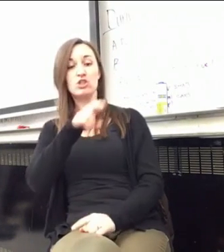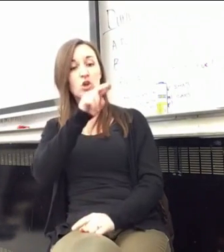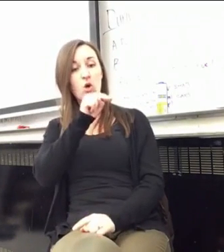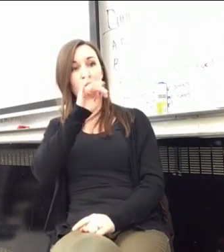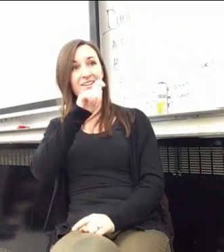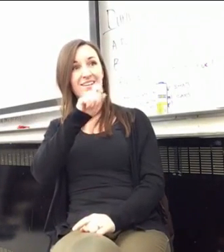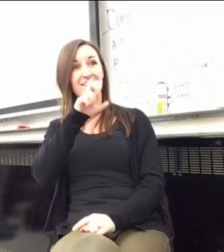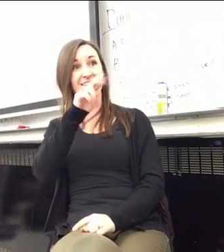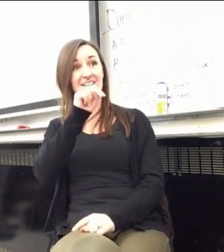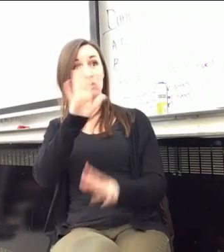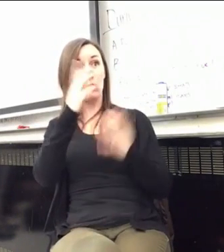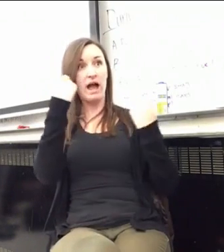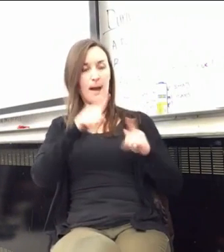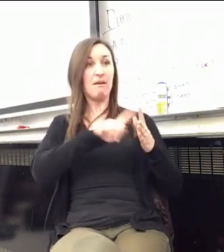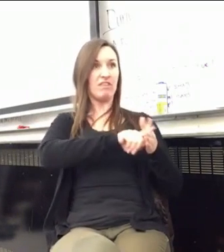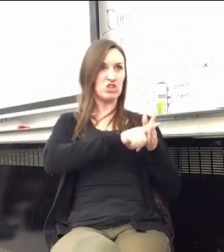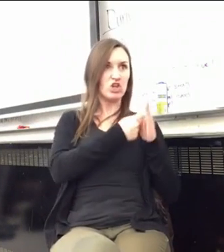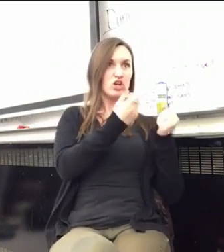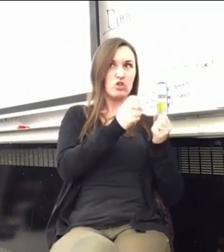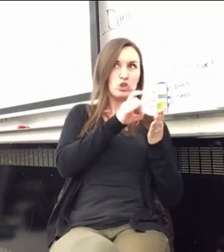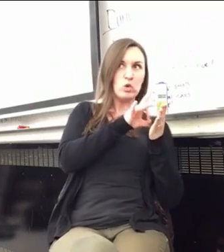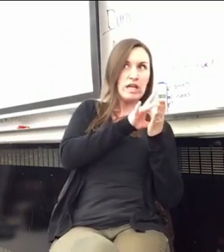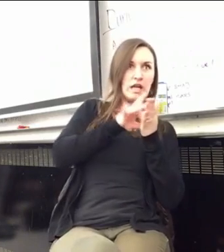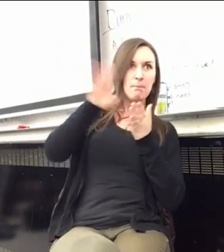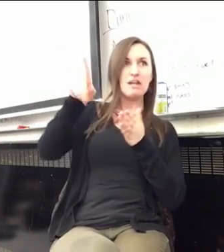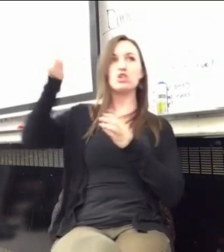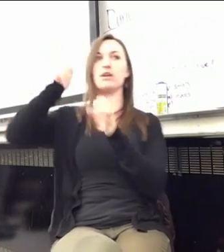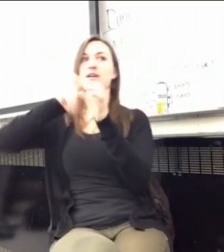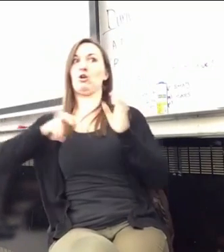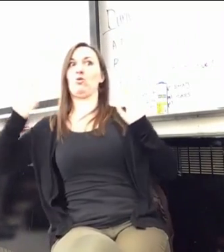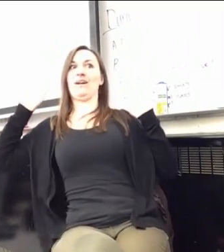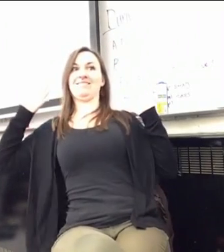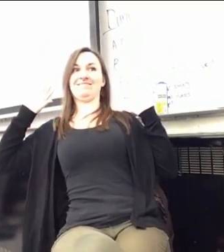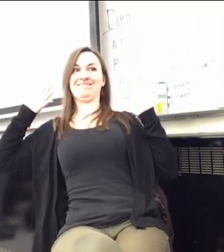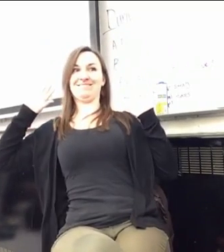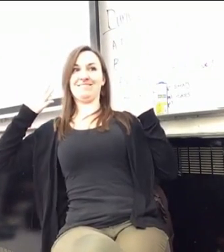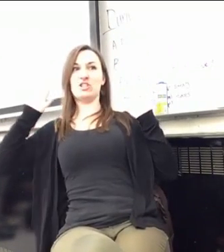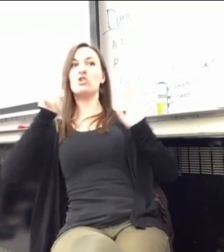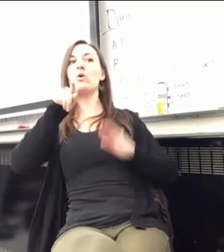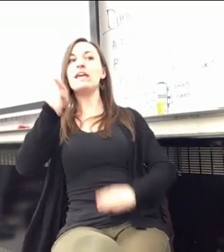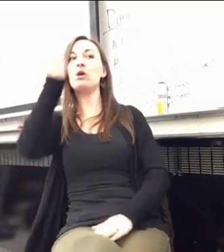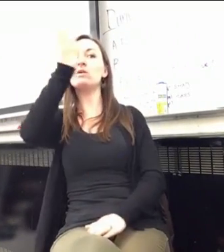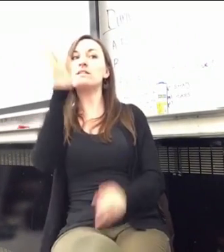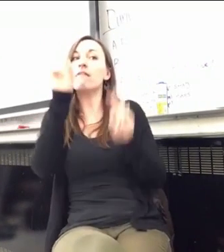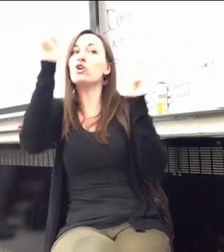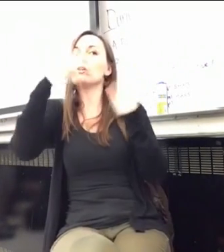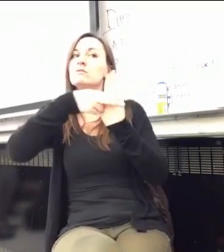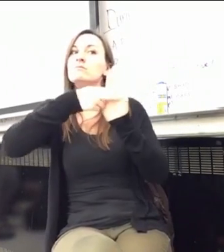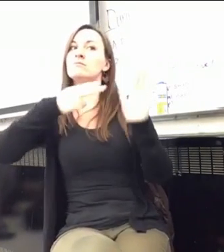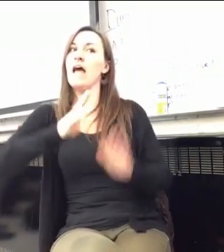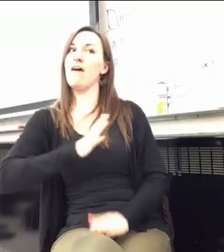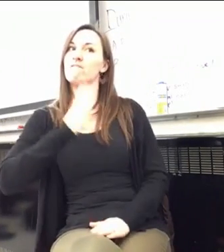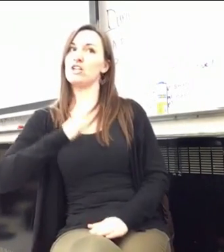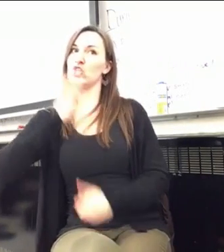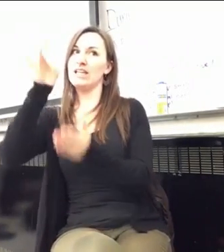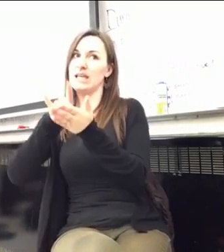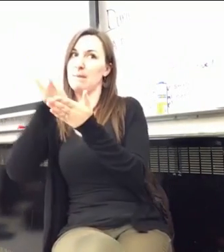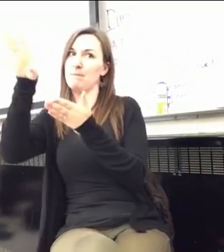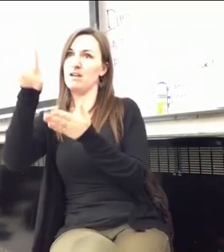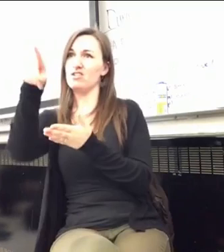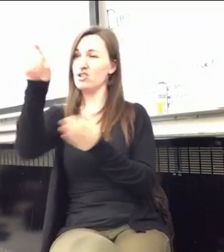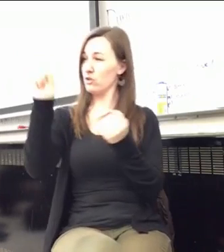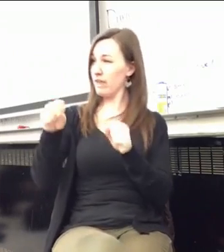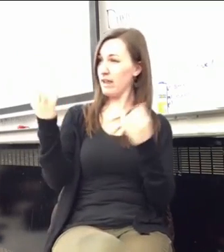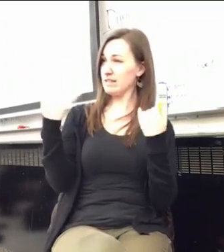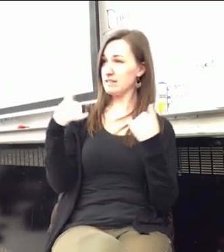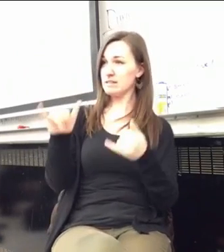quit before they could impeach him, which really saved his face a little bit. He would have been easily impeached. Wait, so they can still